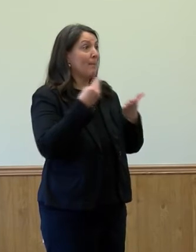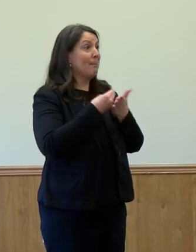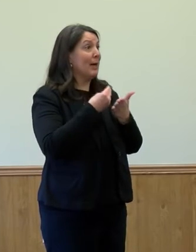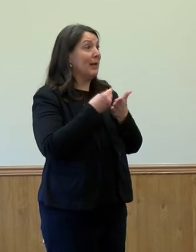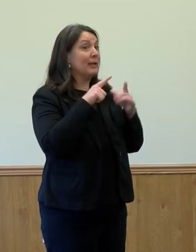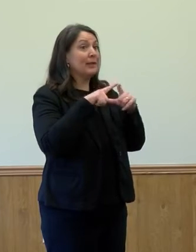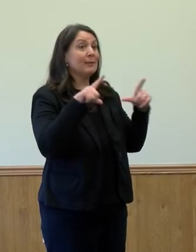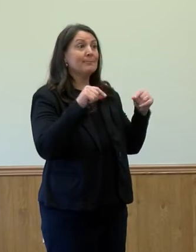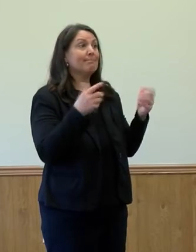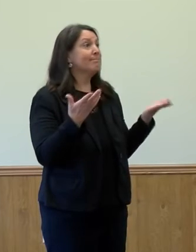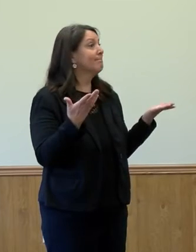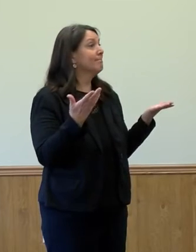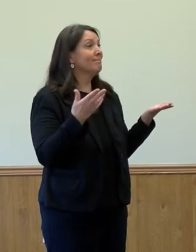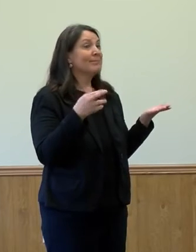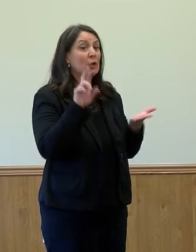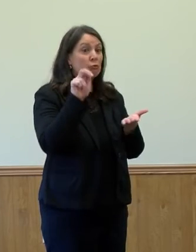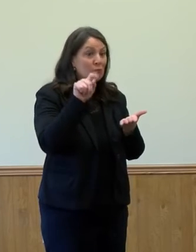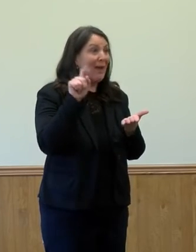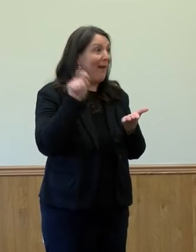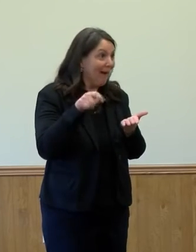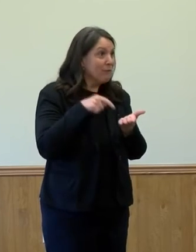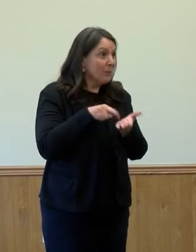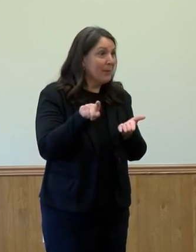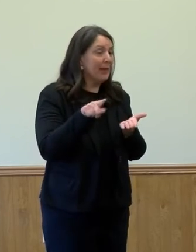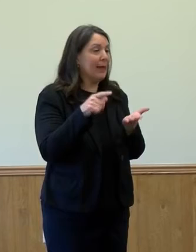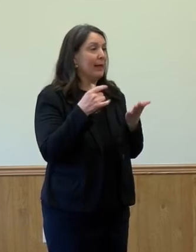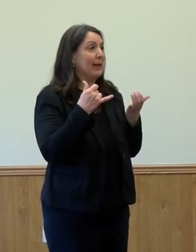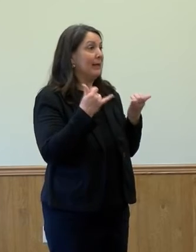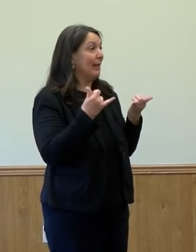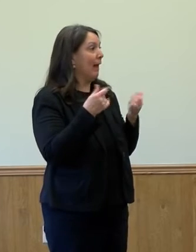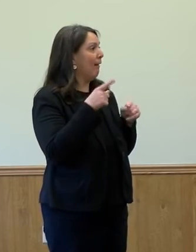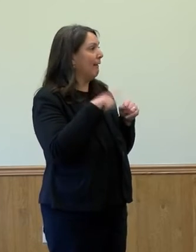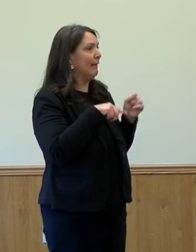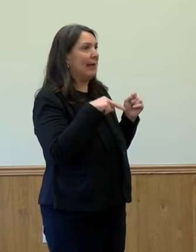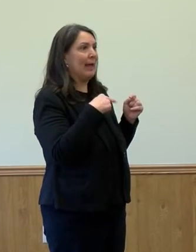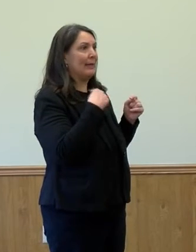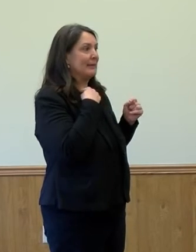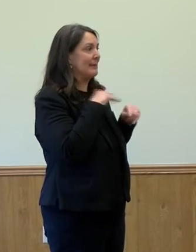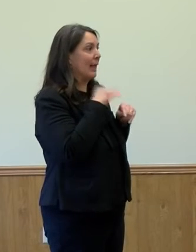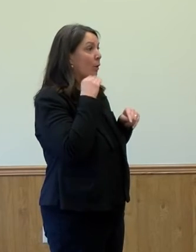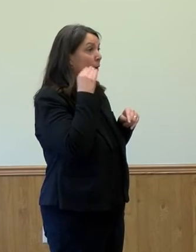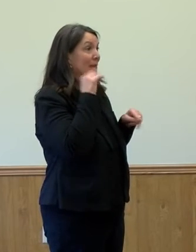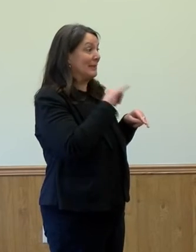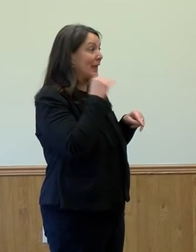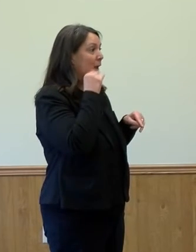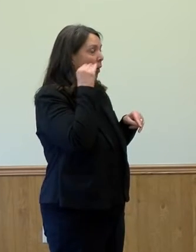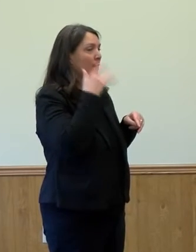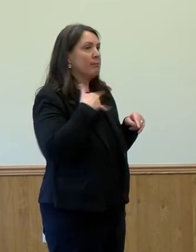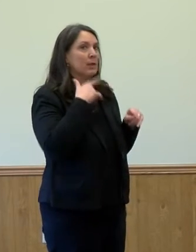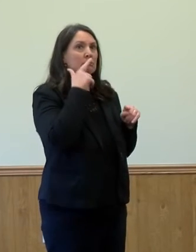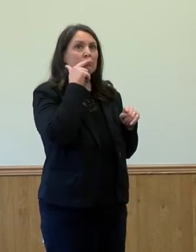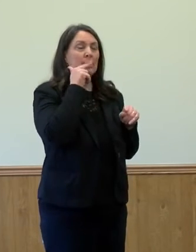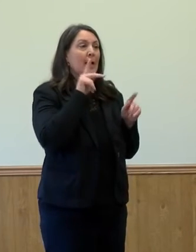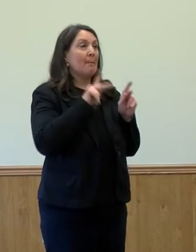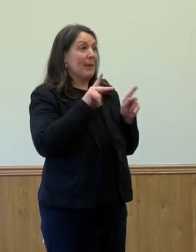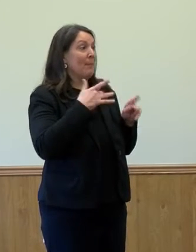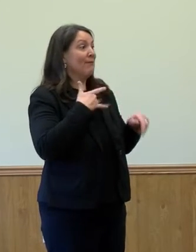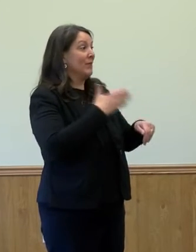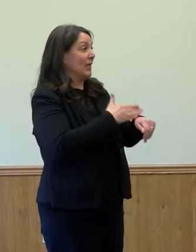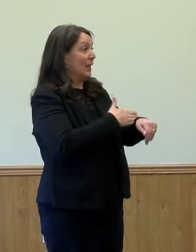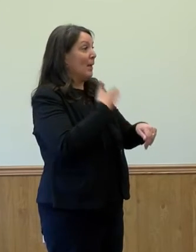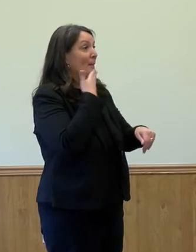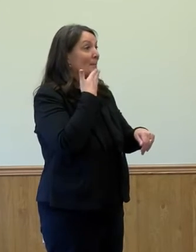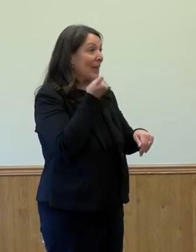rent money. And not always is spending time at home exactly pleasant, because we found that a lot of people got along a lot better when they weren't at